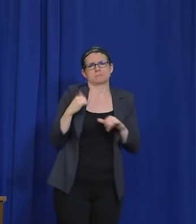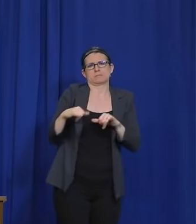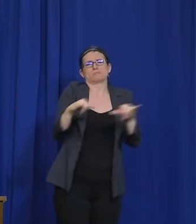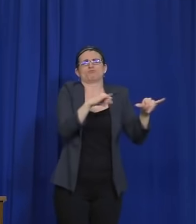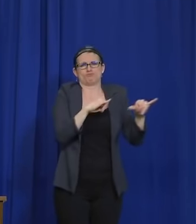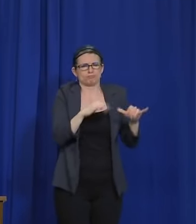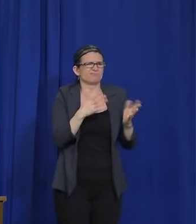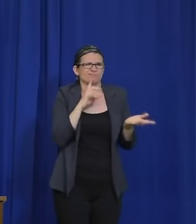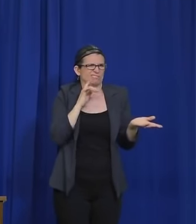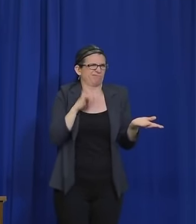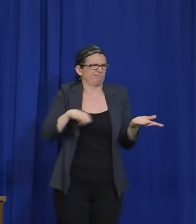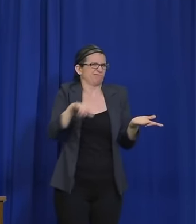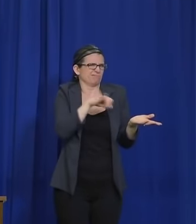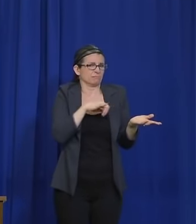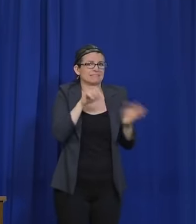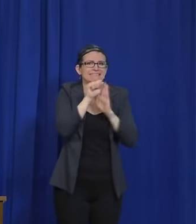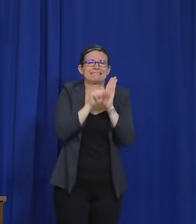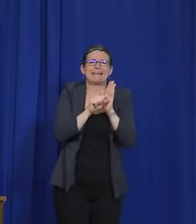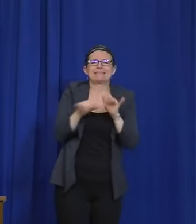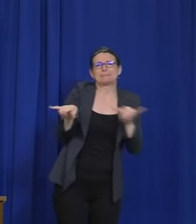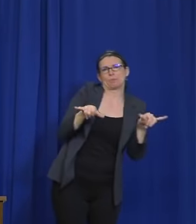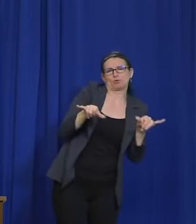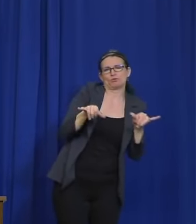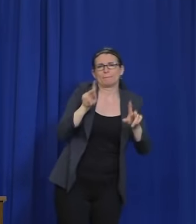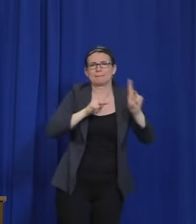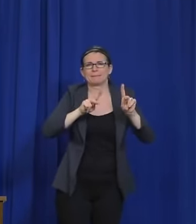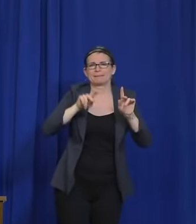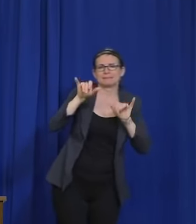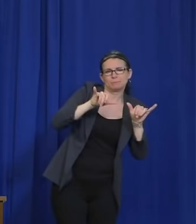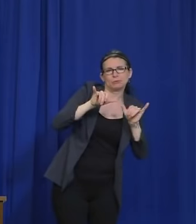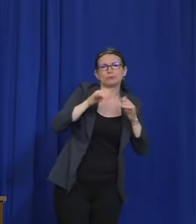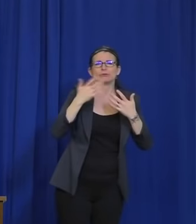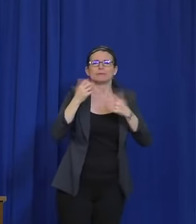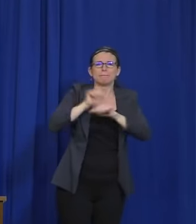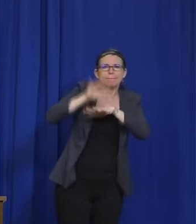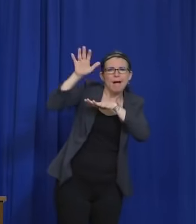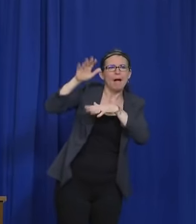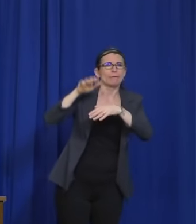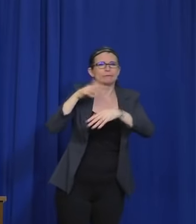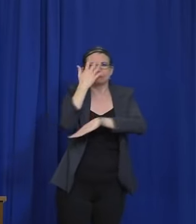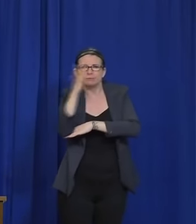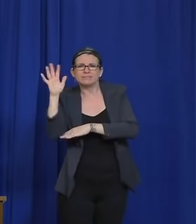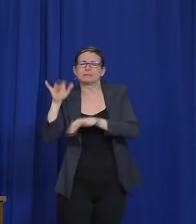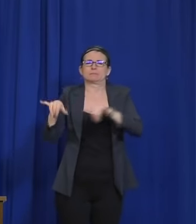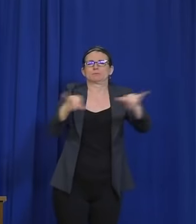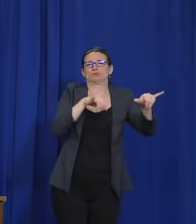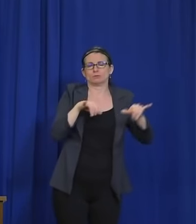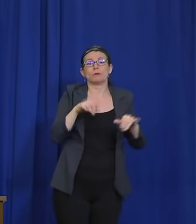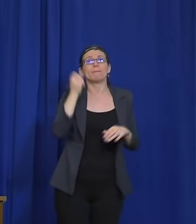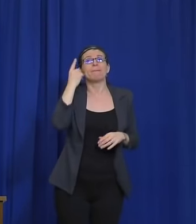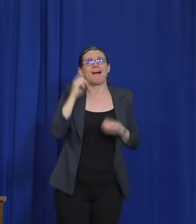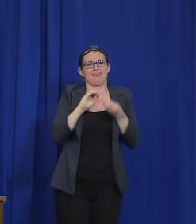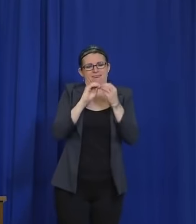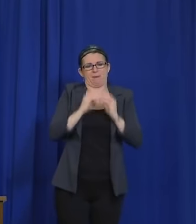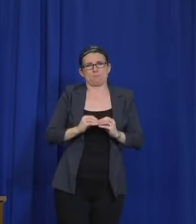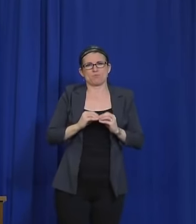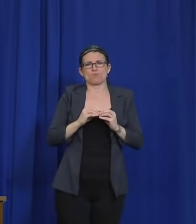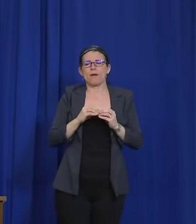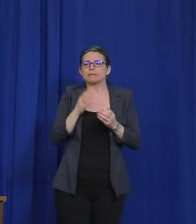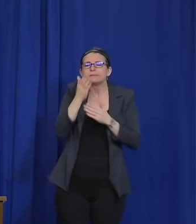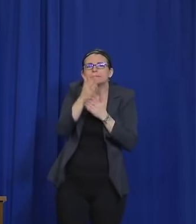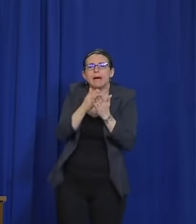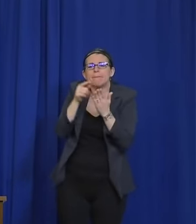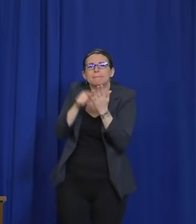we know that our numbers are quite different from Massachusetts, for instance. Massachusetts, and we talked with Governor Baker as